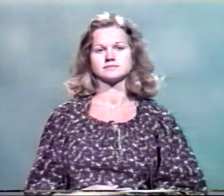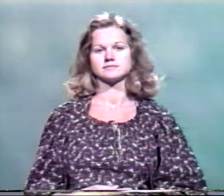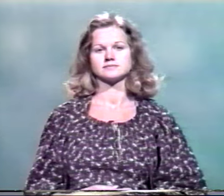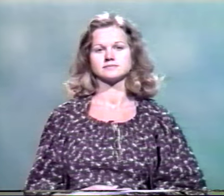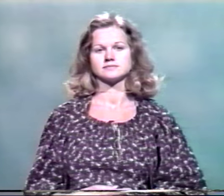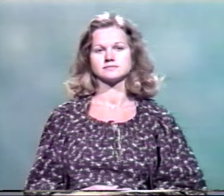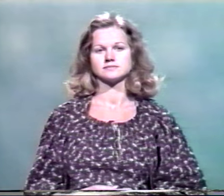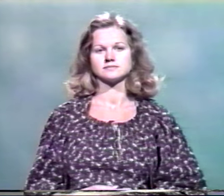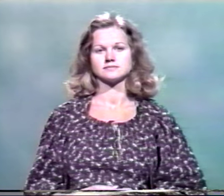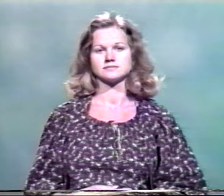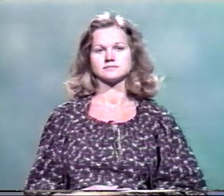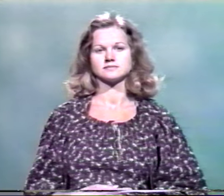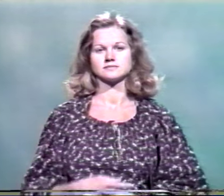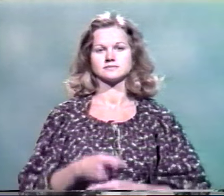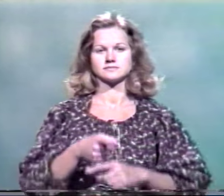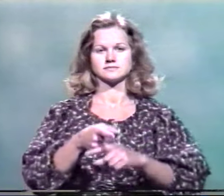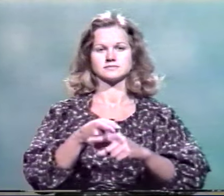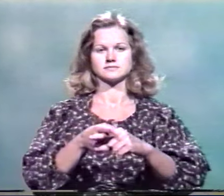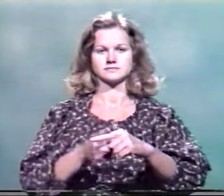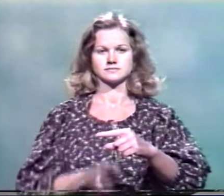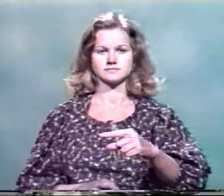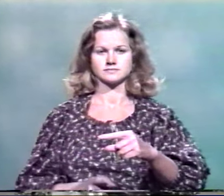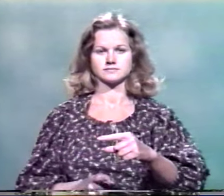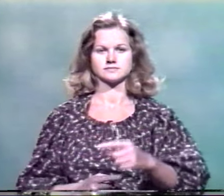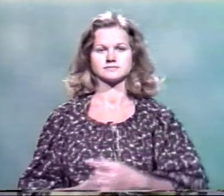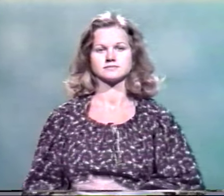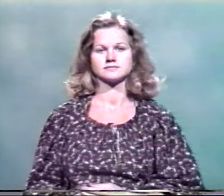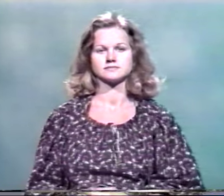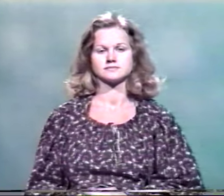Here is another sign meaning half. Half.